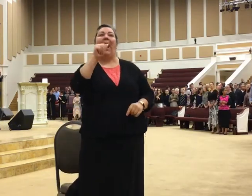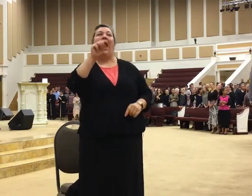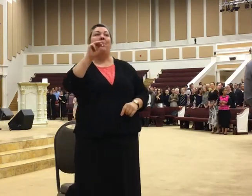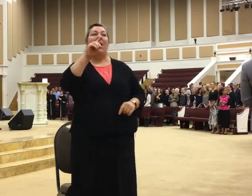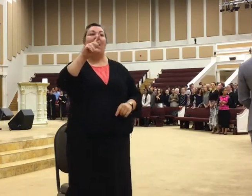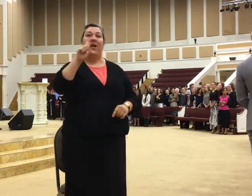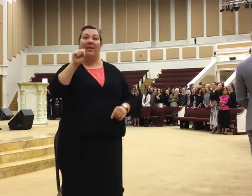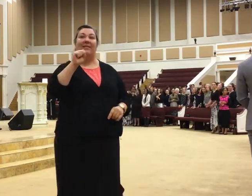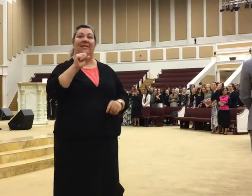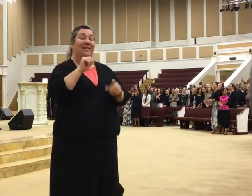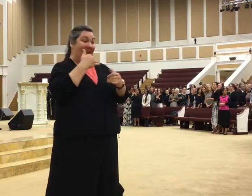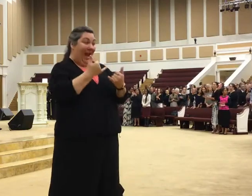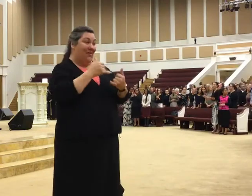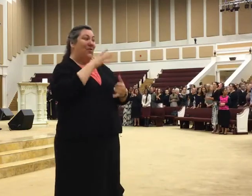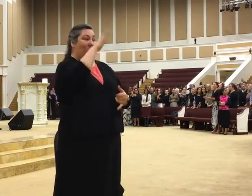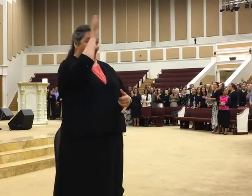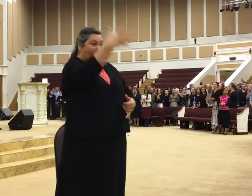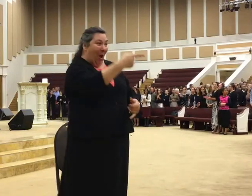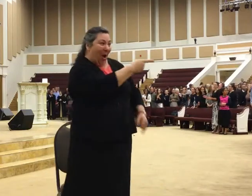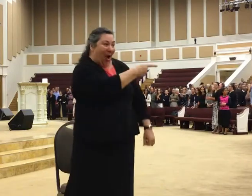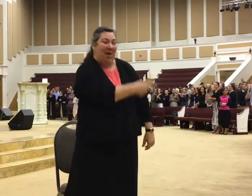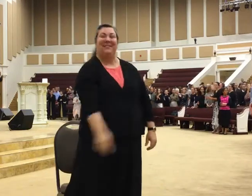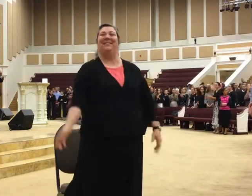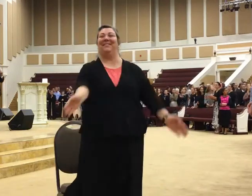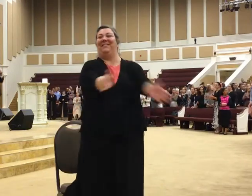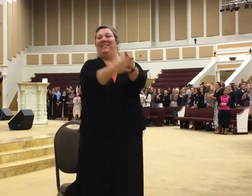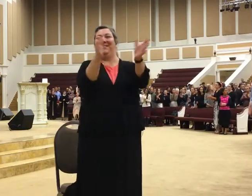Give them a hand. We're glad to see them today.